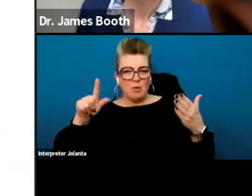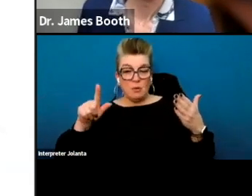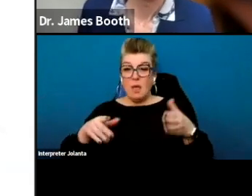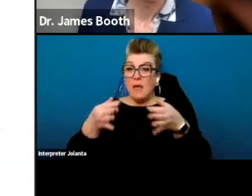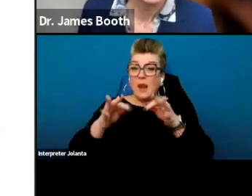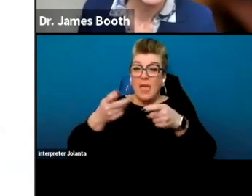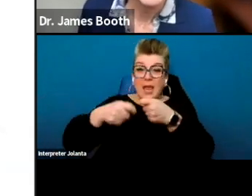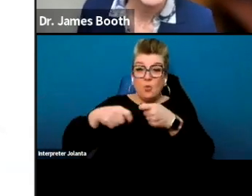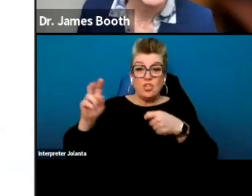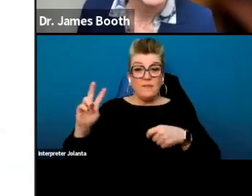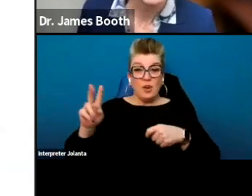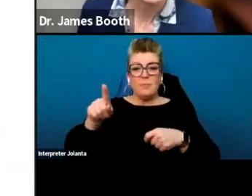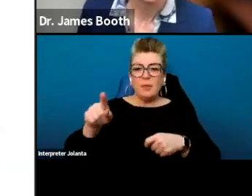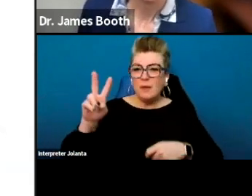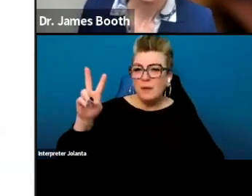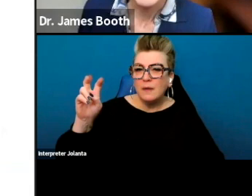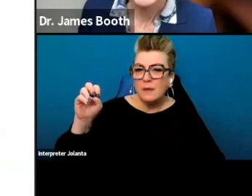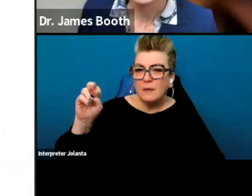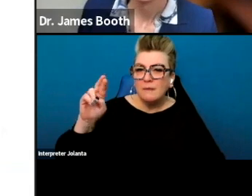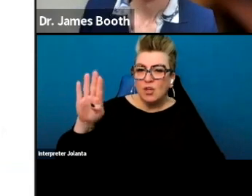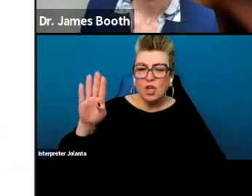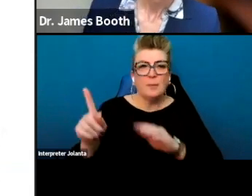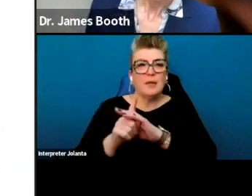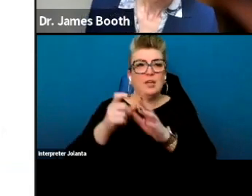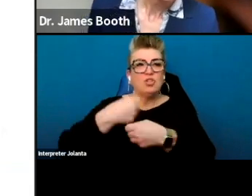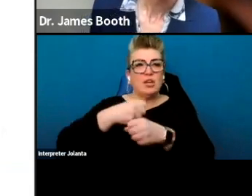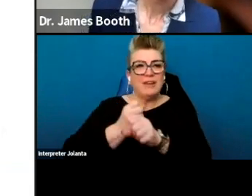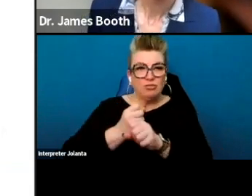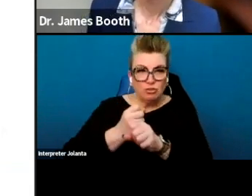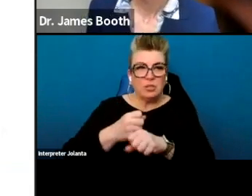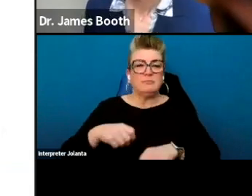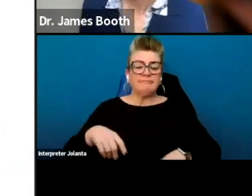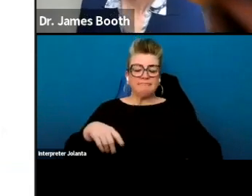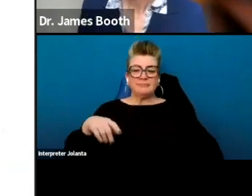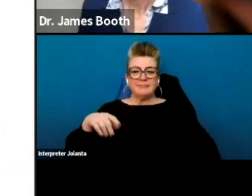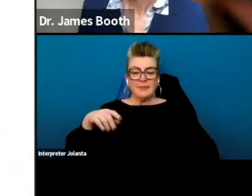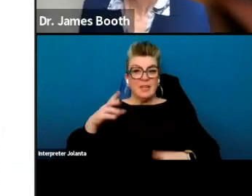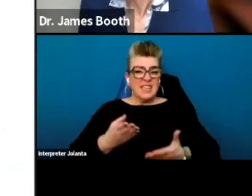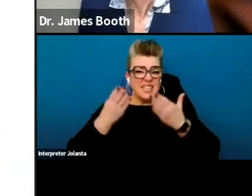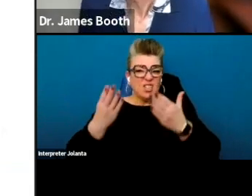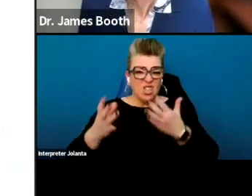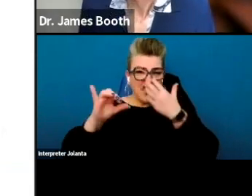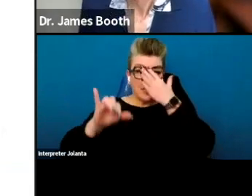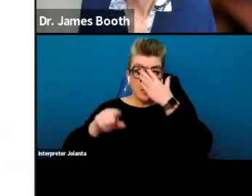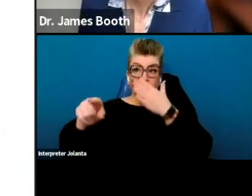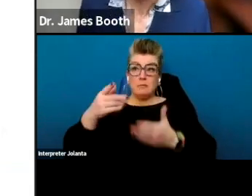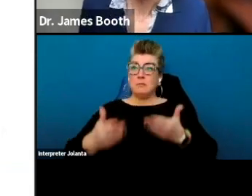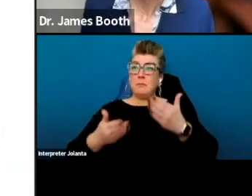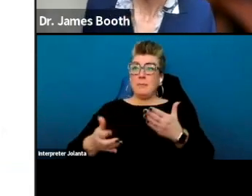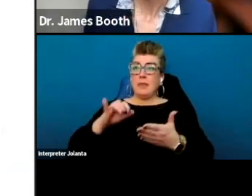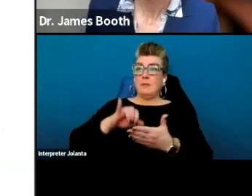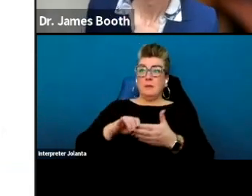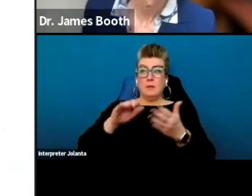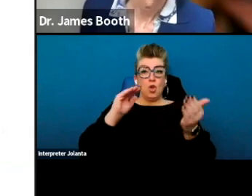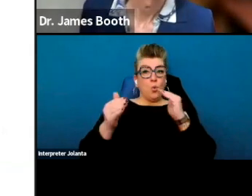which is indicated here in red. So it suggests that core nodes of the language network may be altered in those with